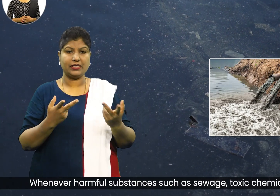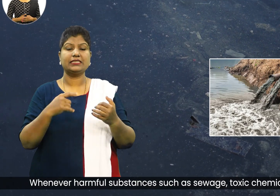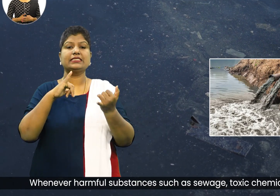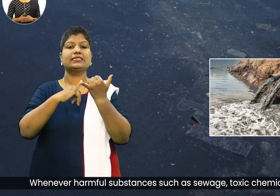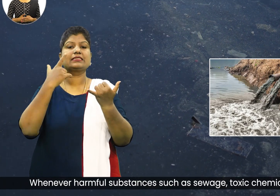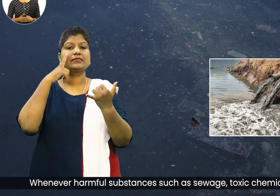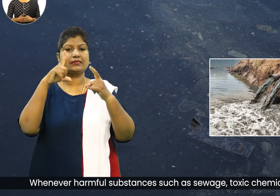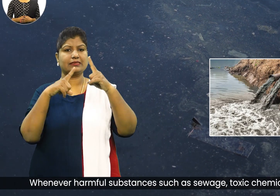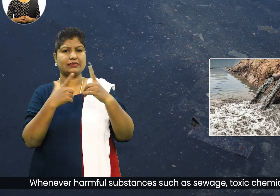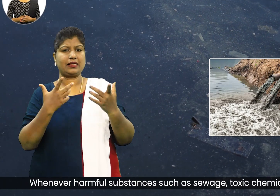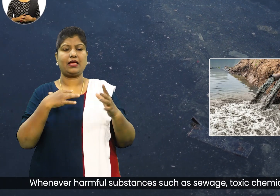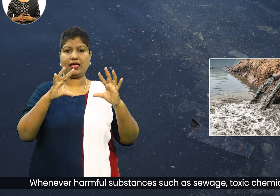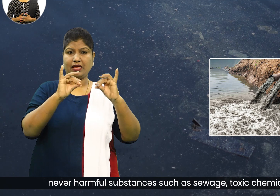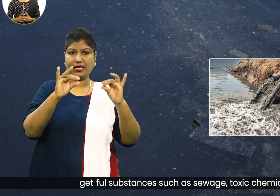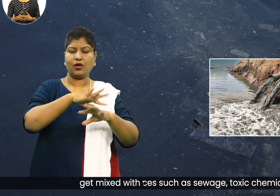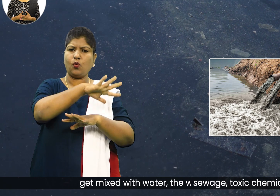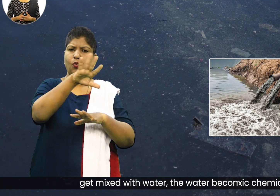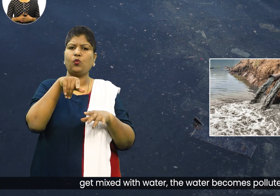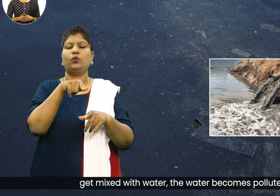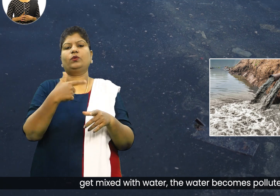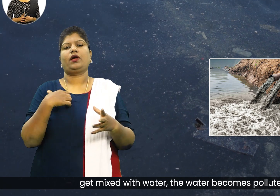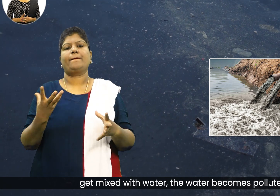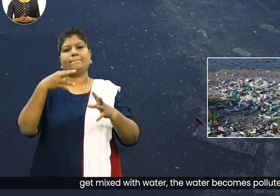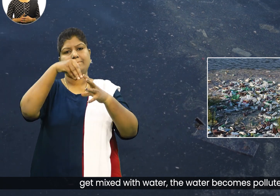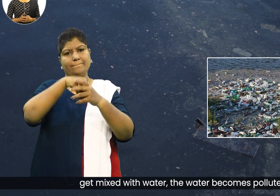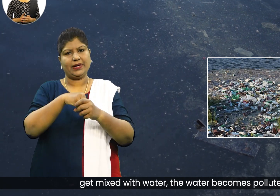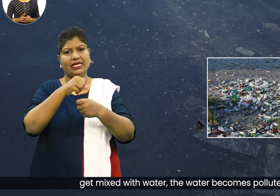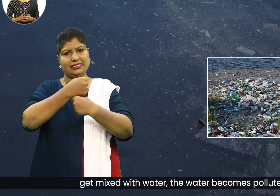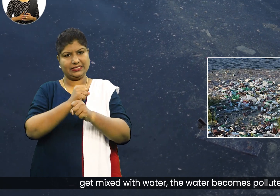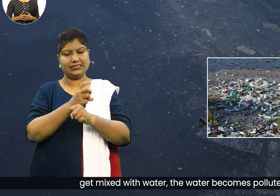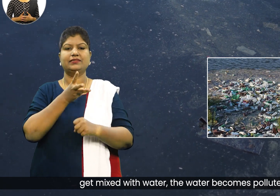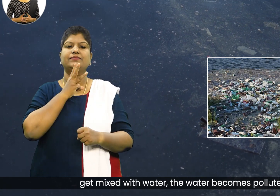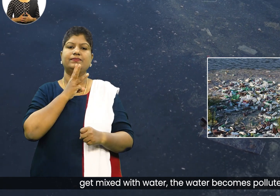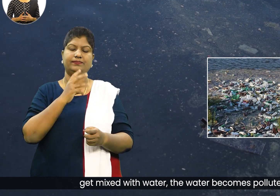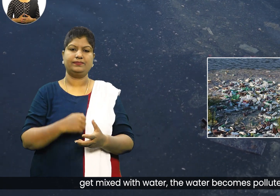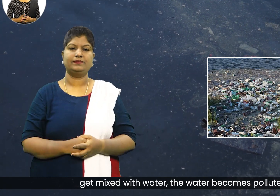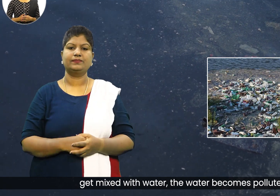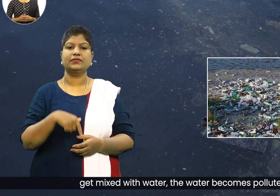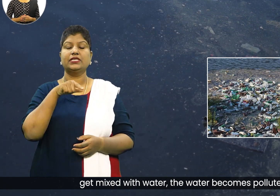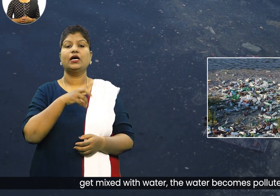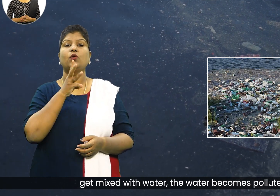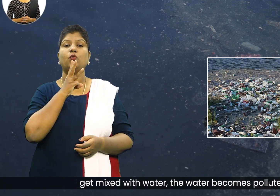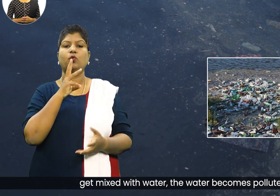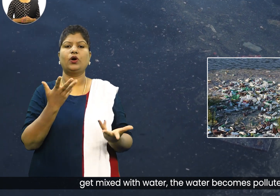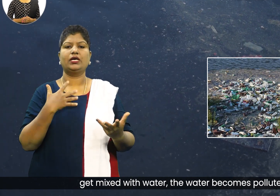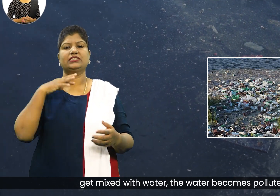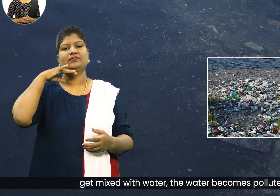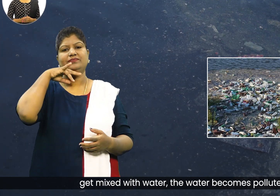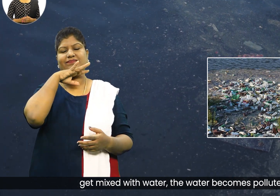silt, etc. get mixed with water, the water becomes